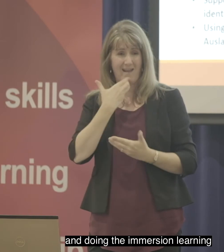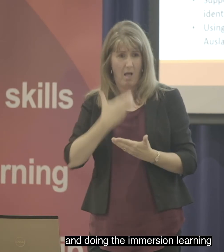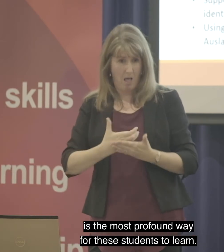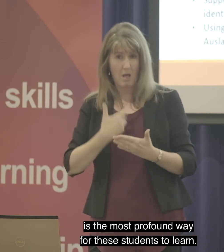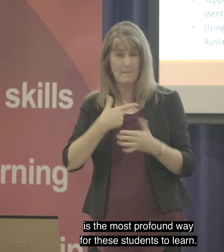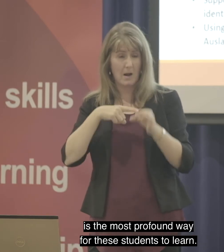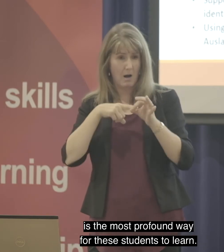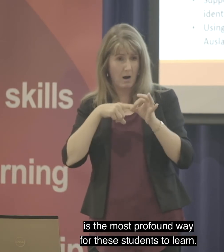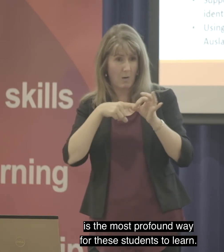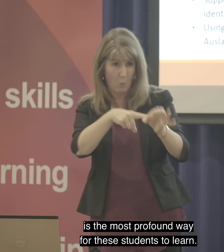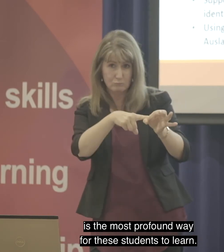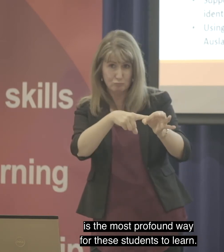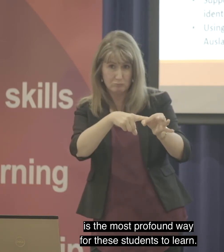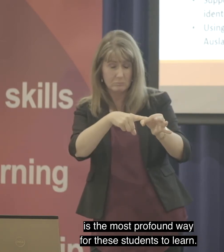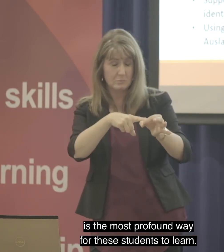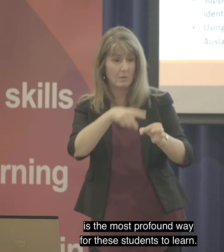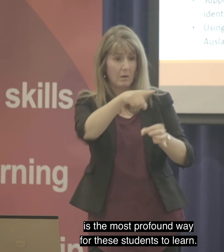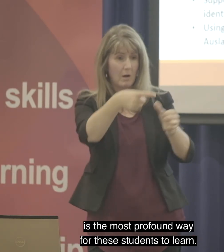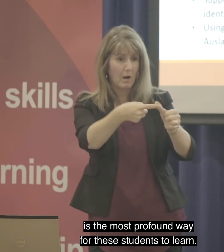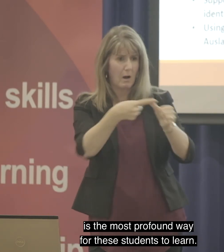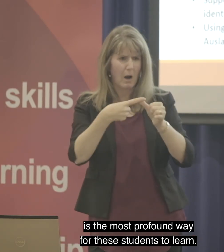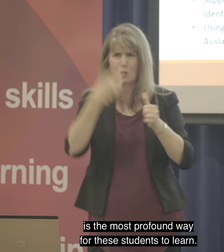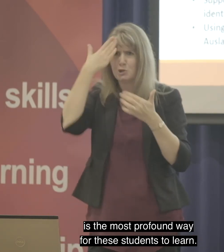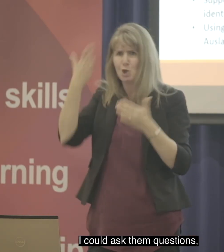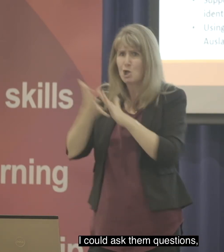learning is the most profound way for these students to learn. I